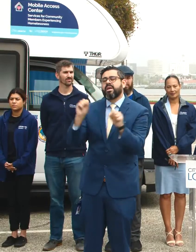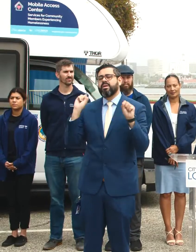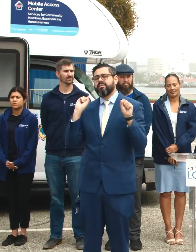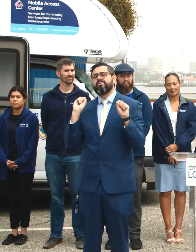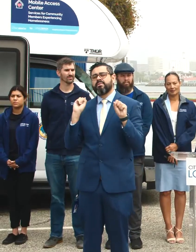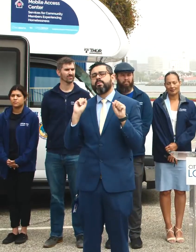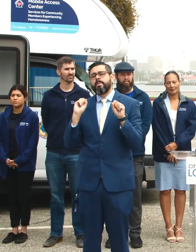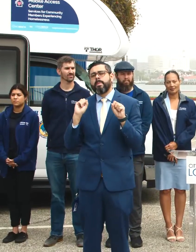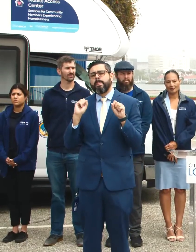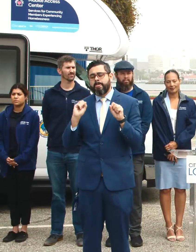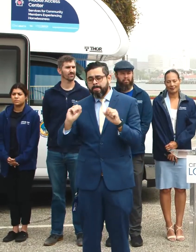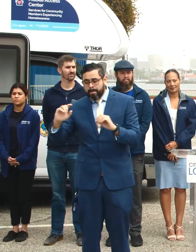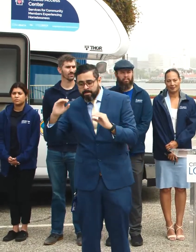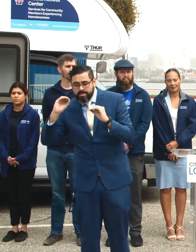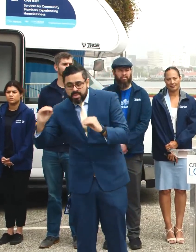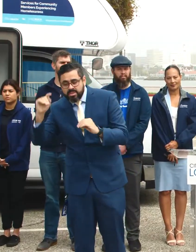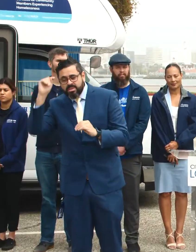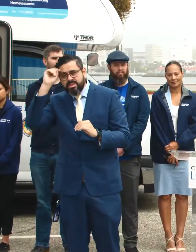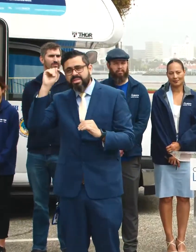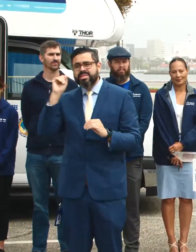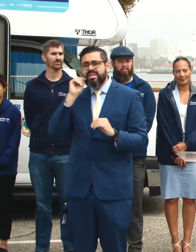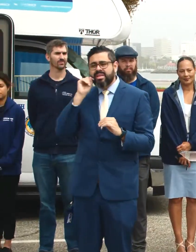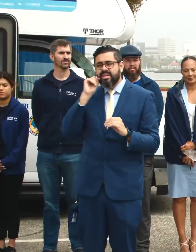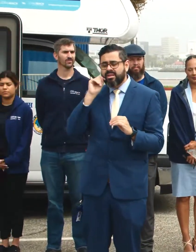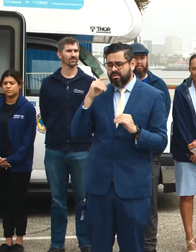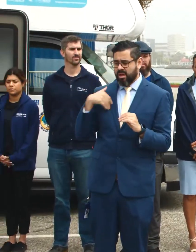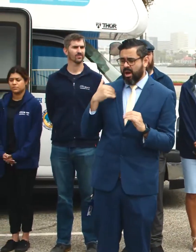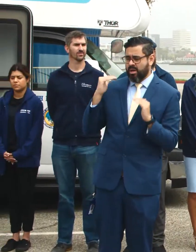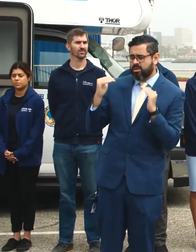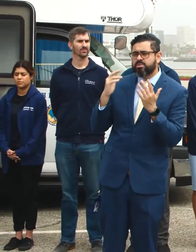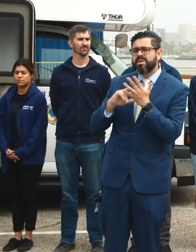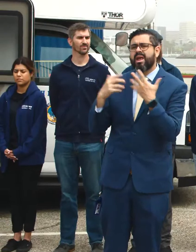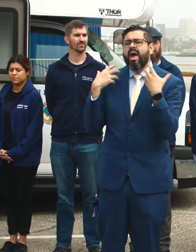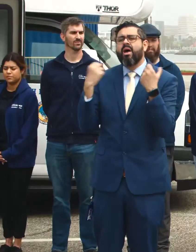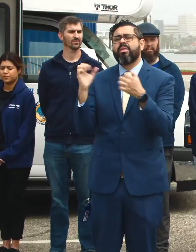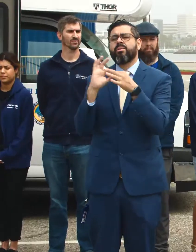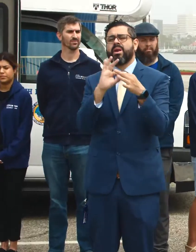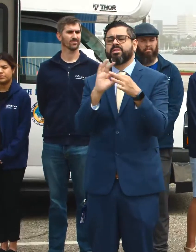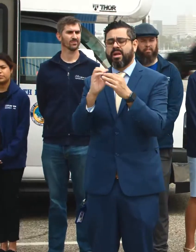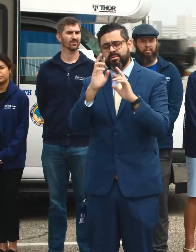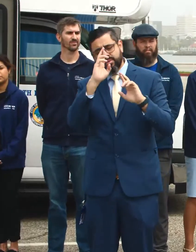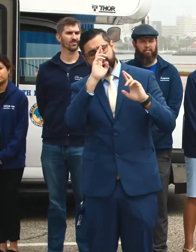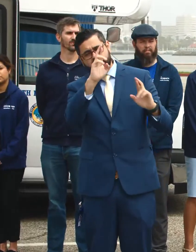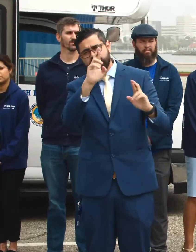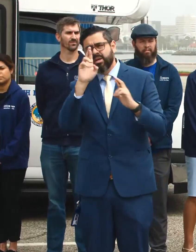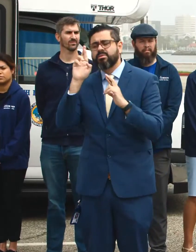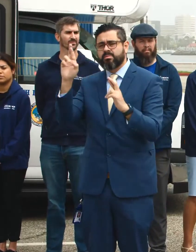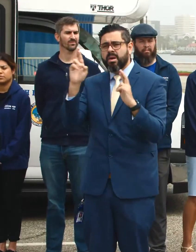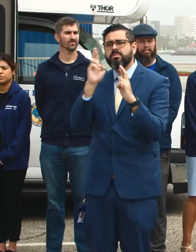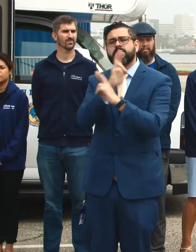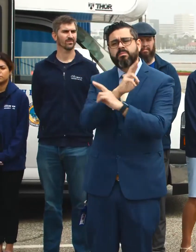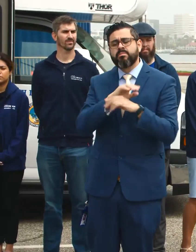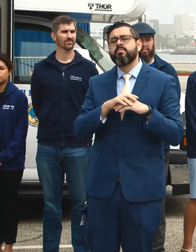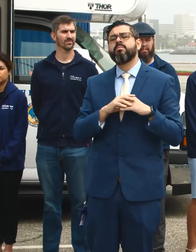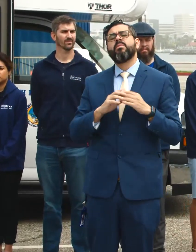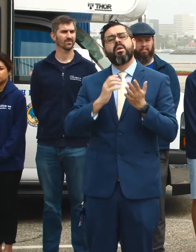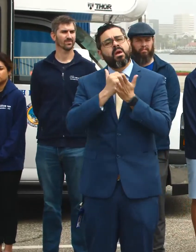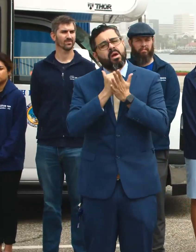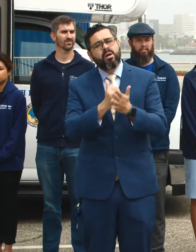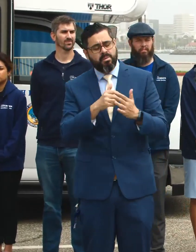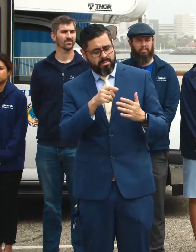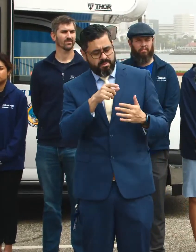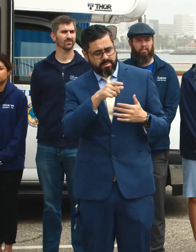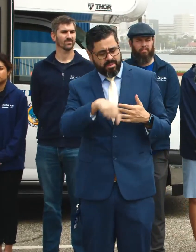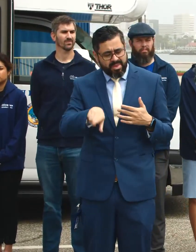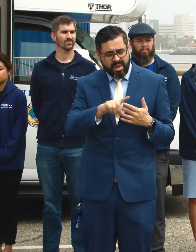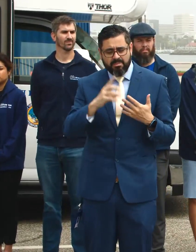educating teens and young adults about what healthy romantic relationships look like and the importance of mutual respect. It means helping people find healthy ways to